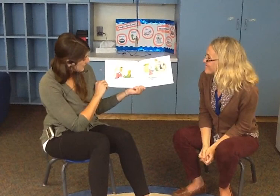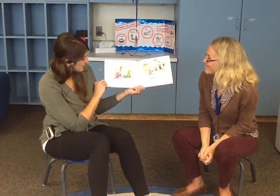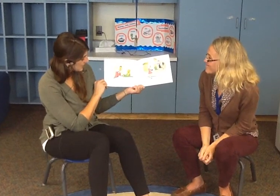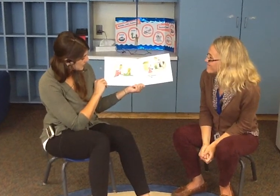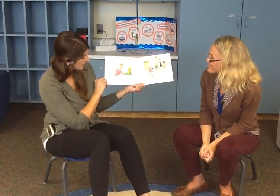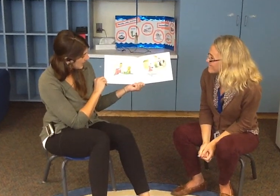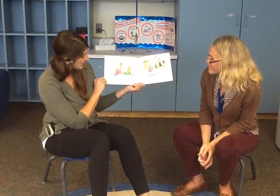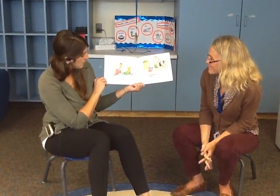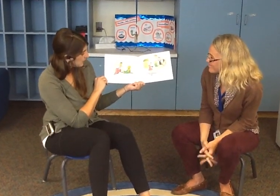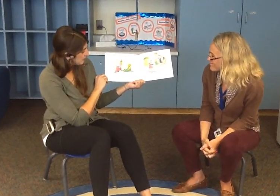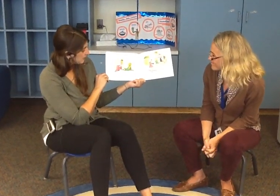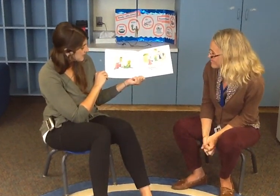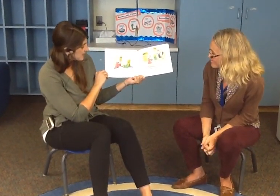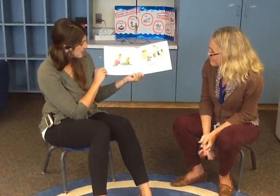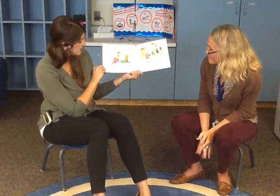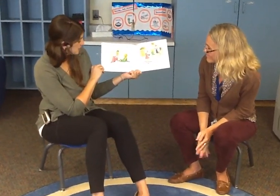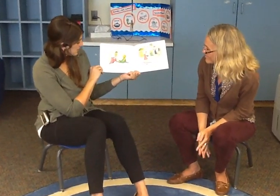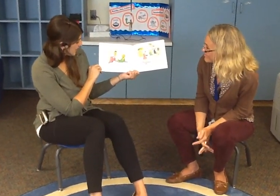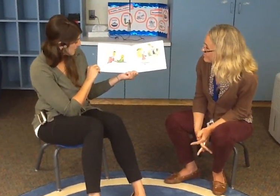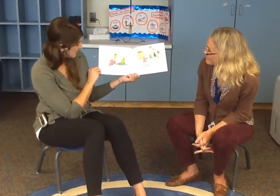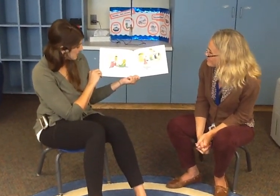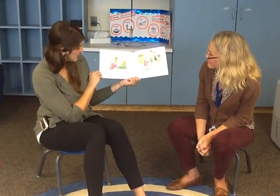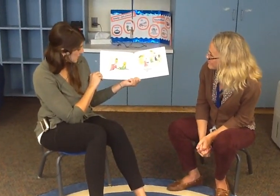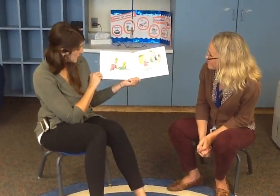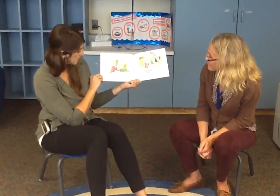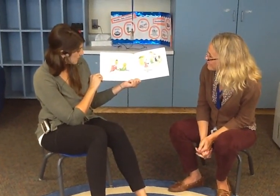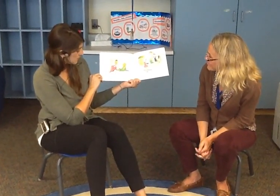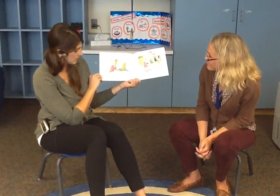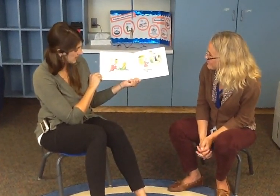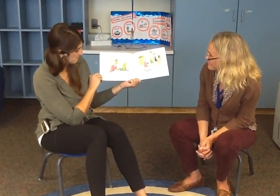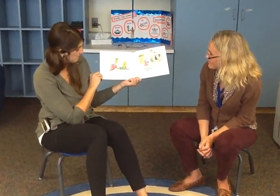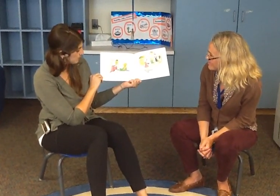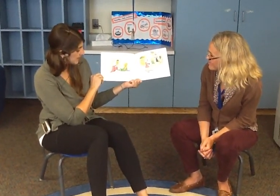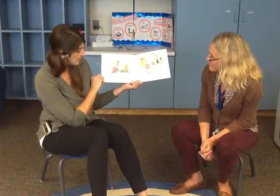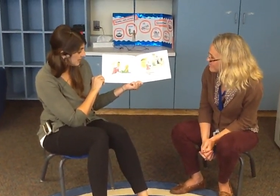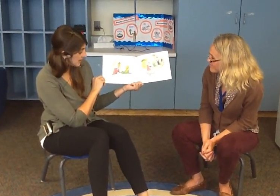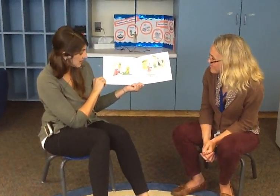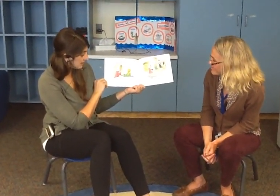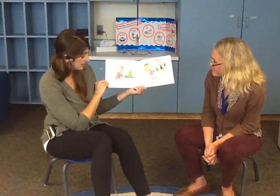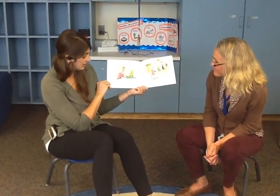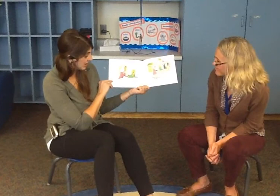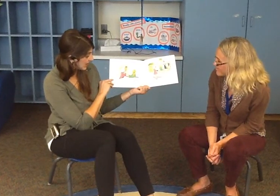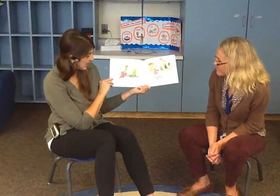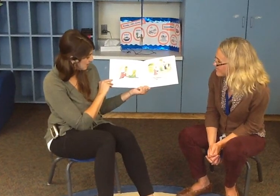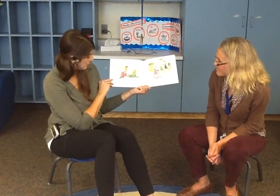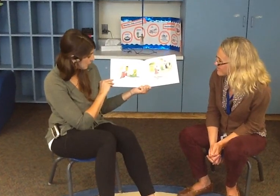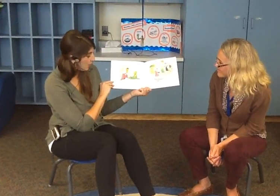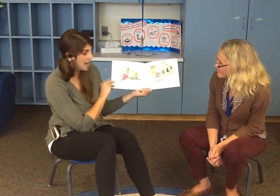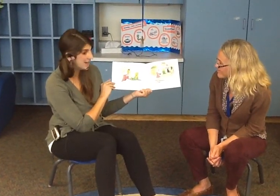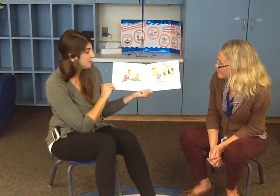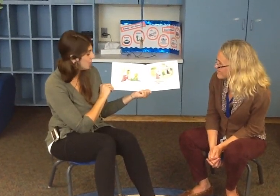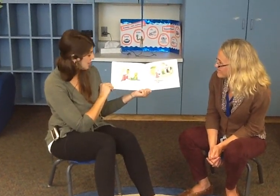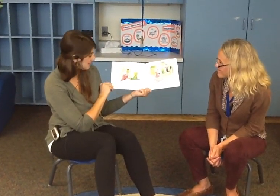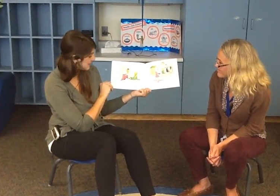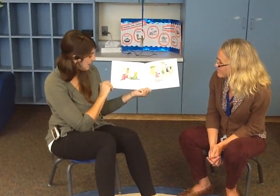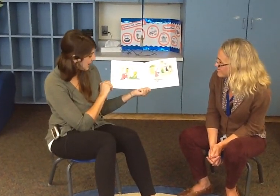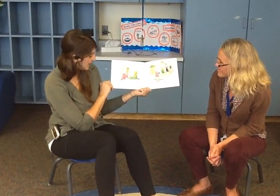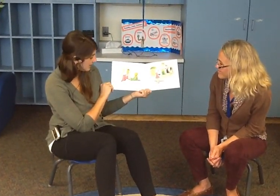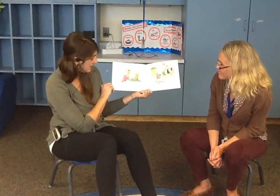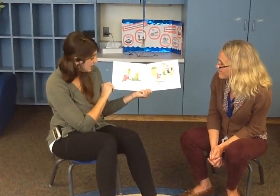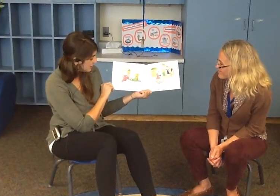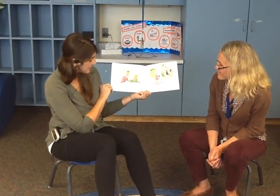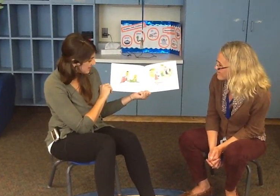Corduroy was just waking up when the first customers came into the store in the morning. And there, looking at him with a wide, warm